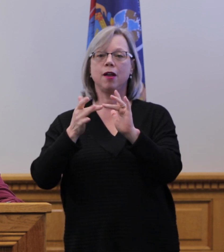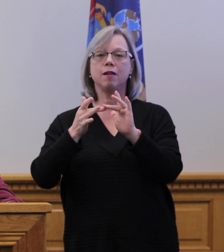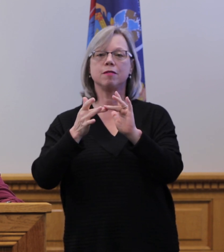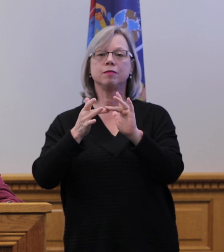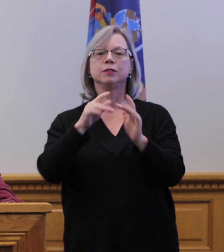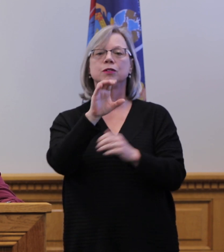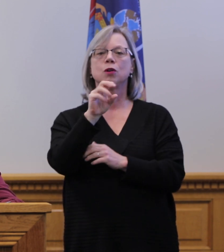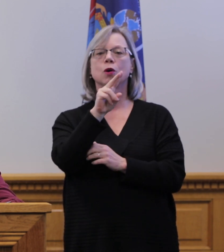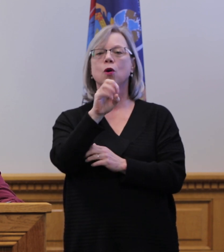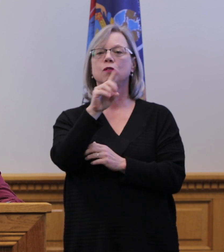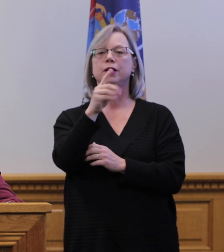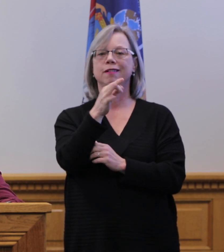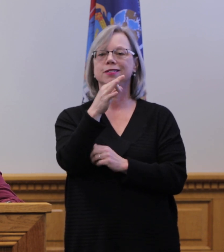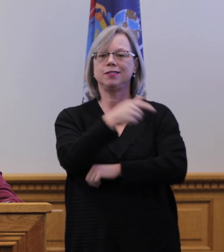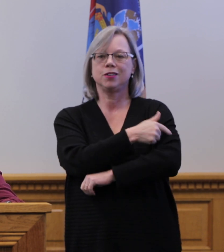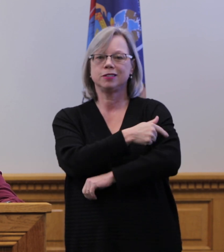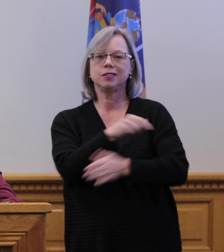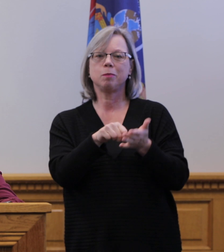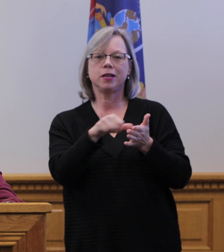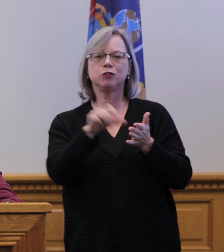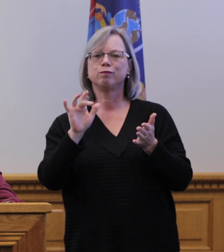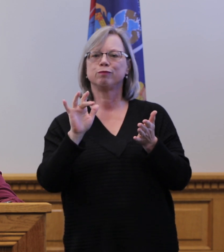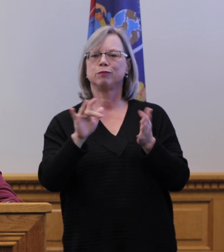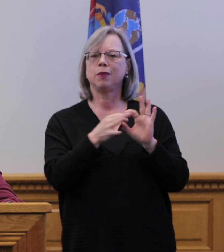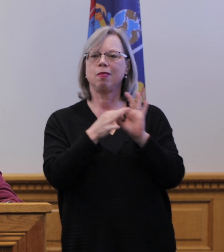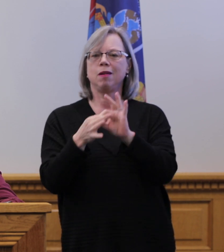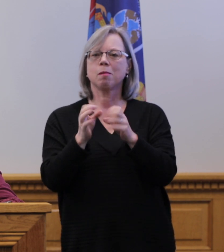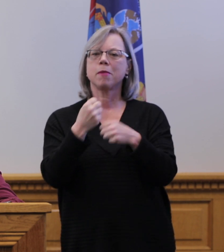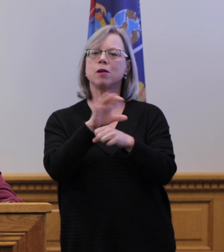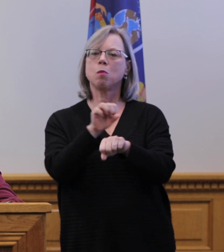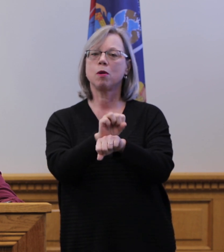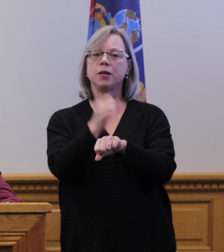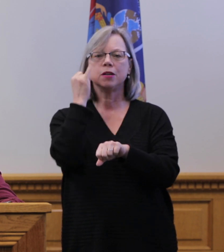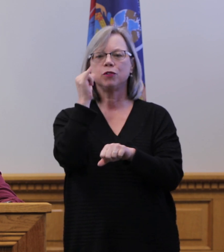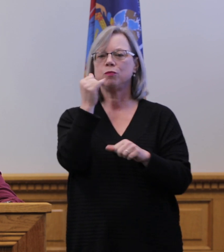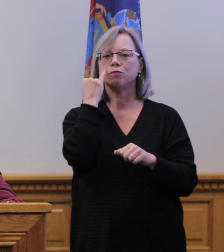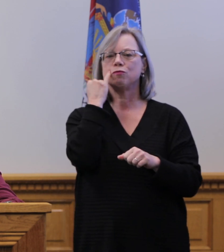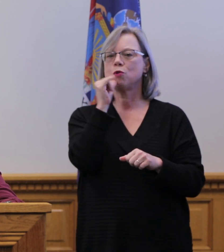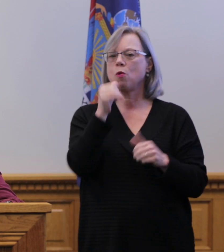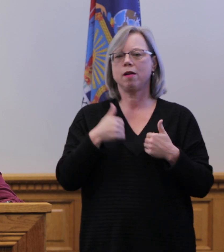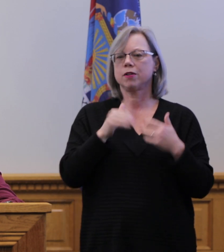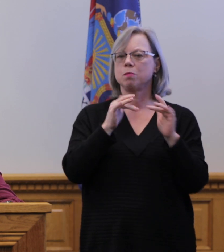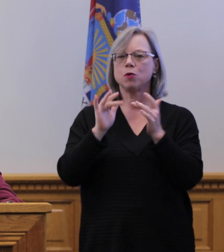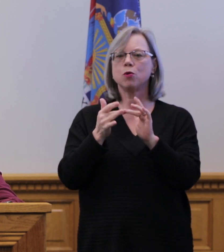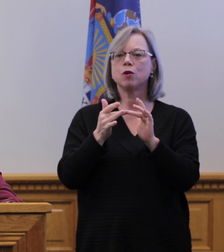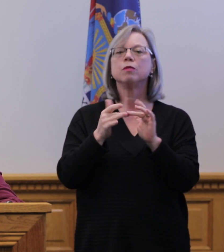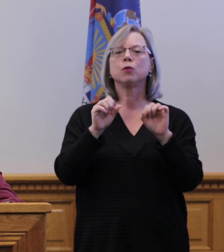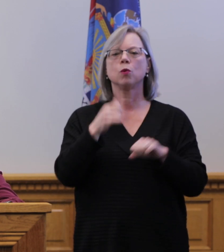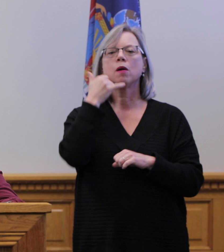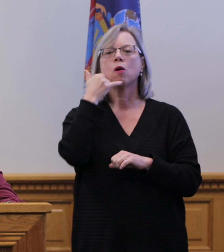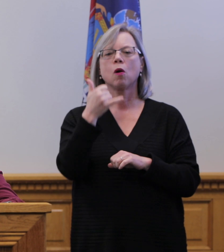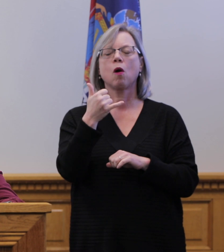make an appointment. If you don't have a computer or internet access, call the county's COVID-19 hotline for help in making the